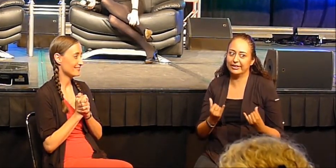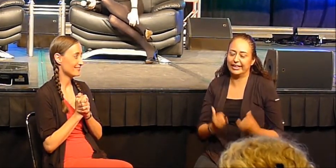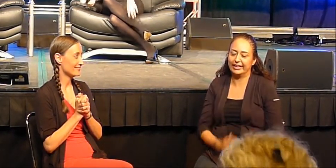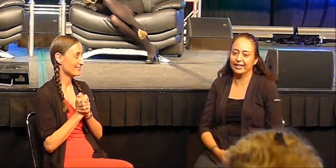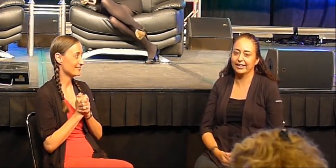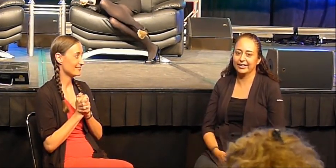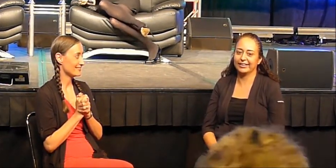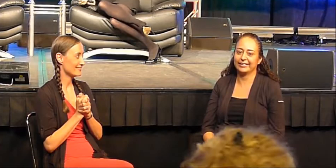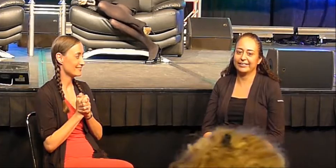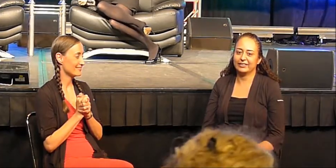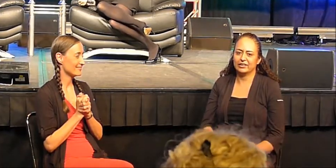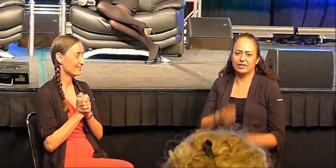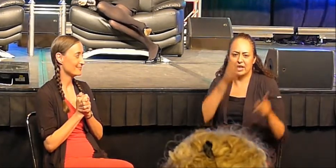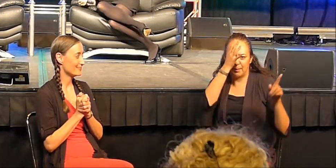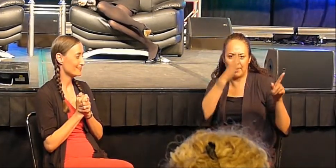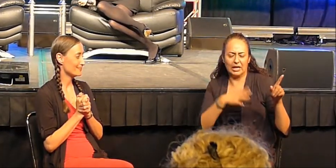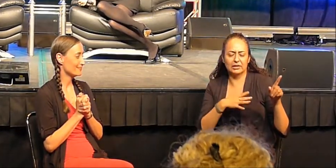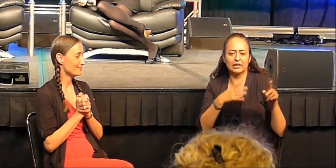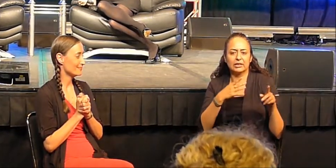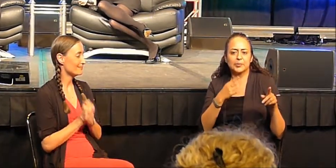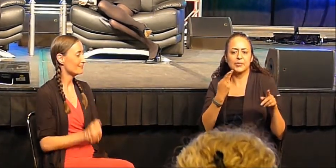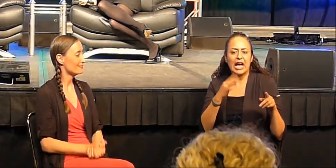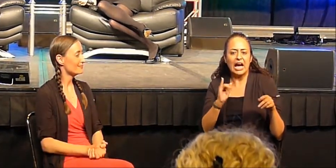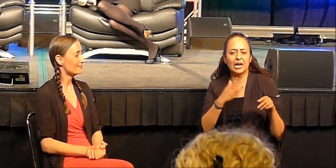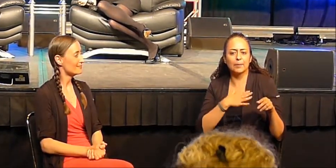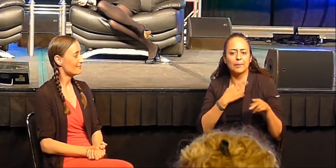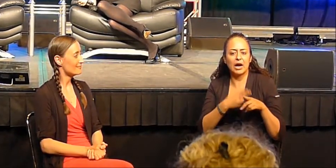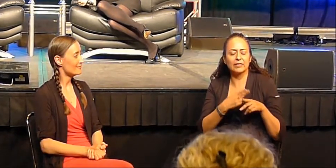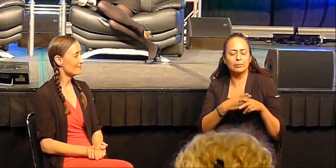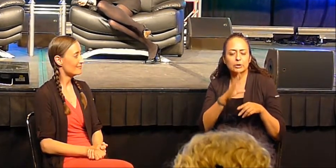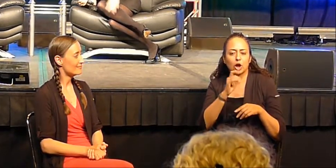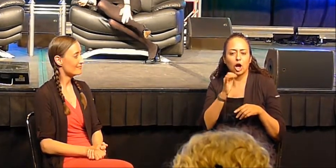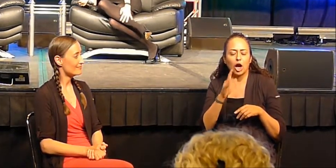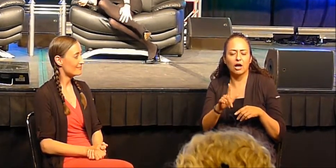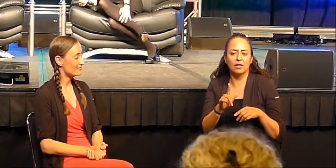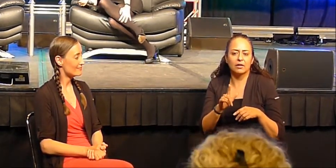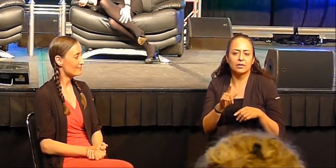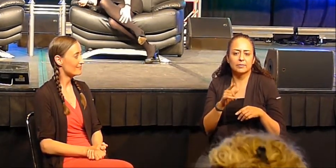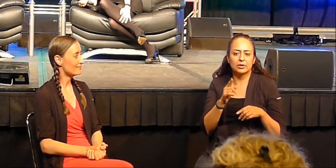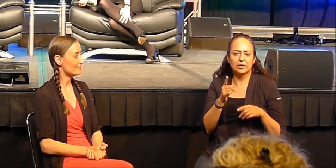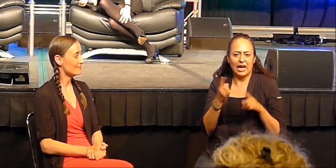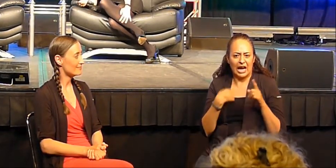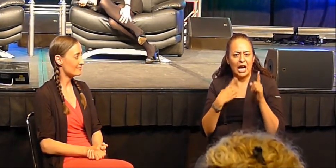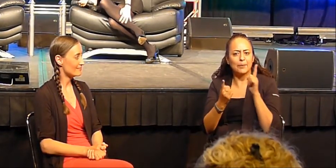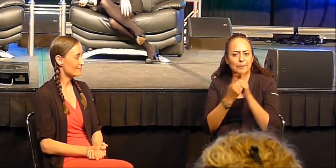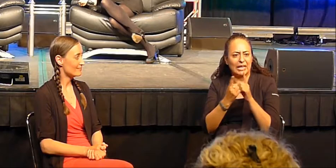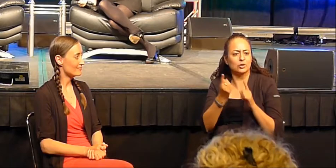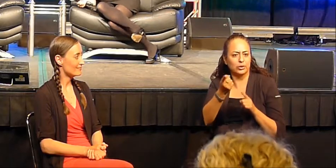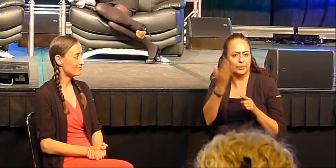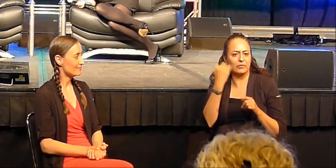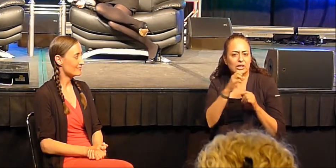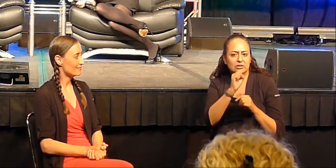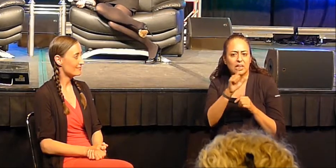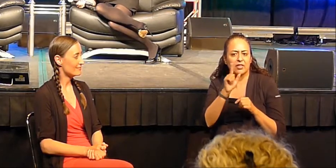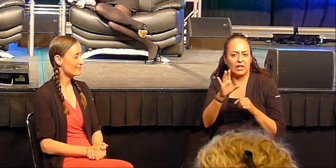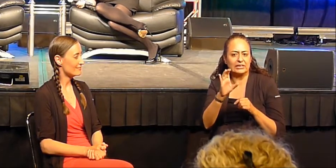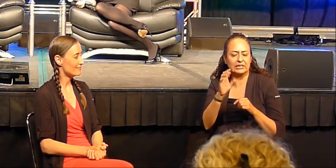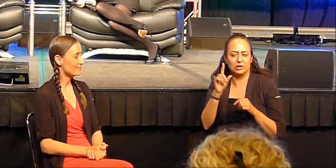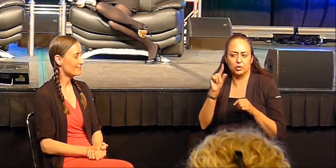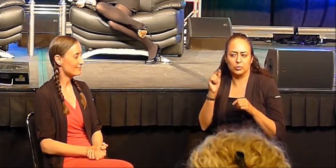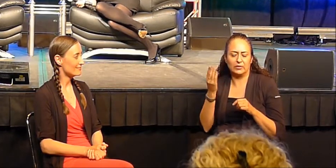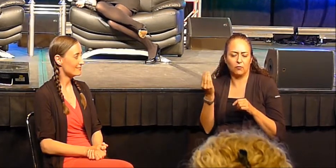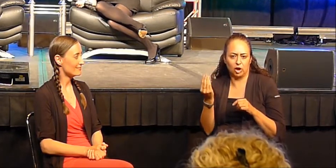Hi, I'm Carl. I had the pleasure of meeting you in Salt Lake in 2014. Hi, Carl. Raise your arm for me. Boom. There you are. Hey,